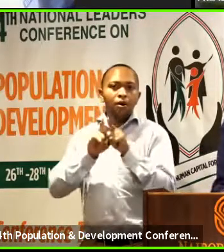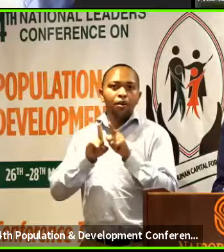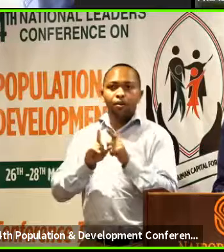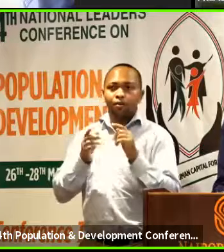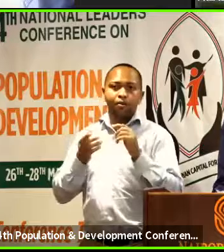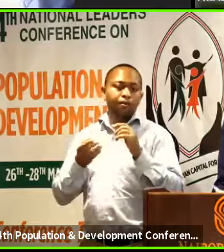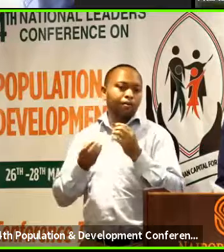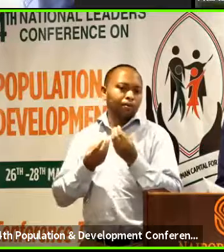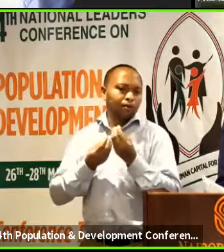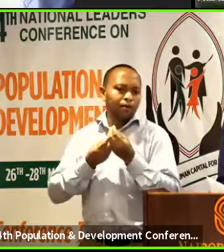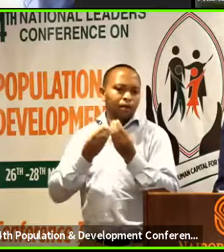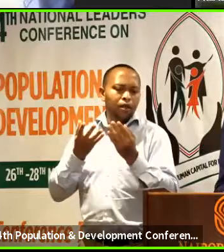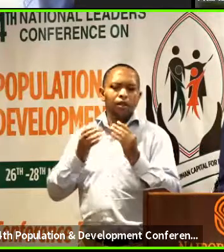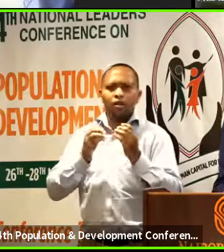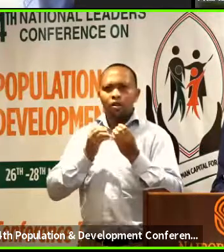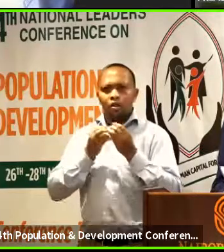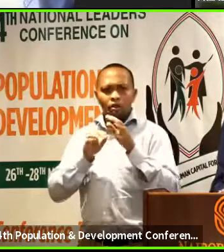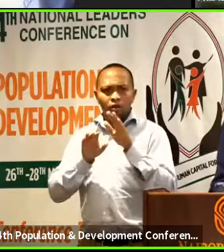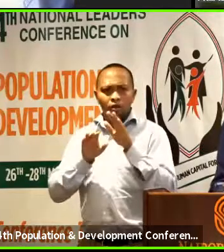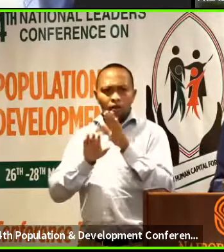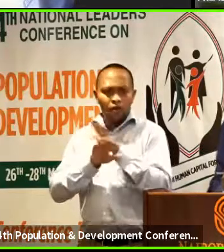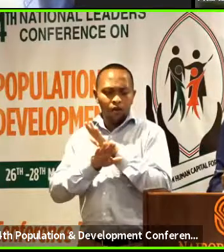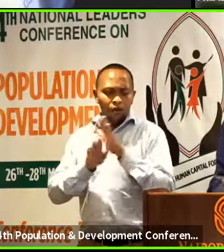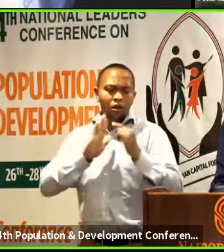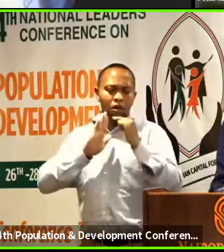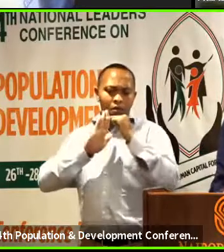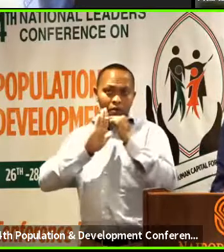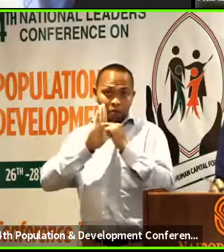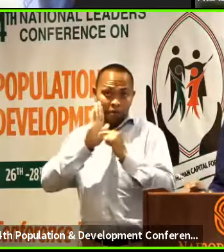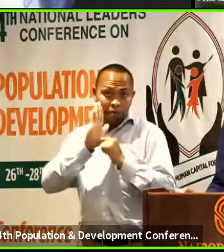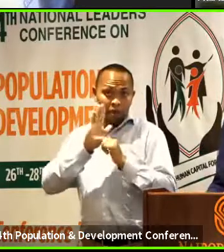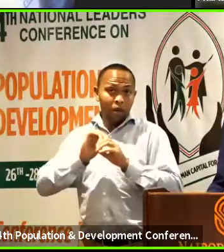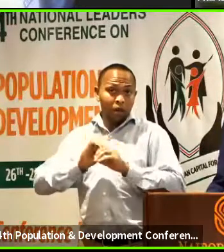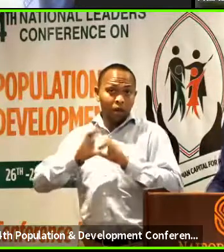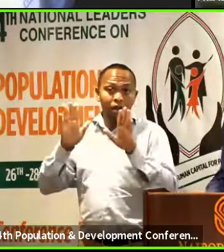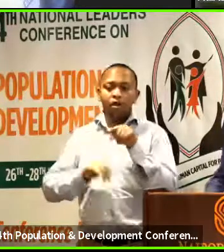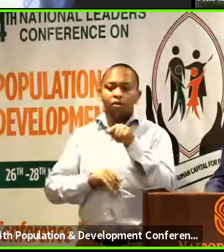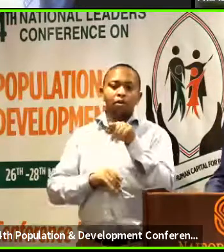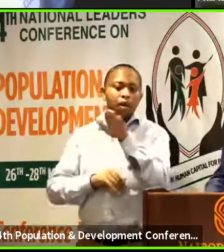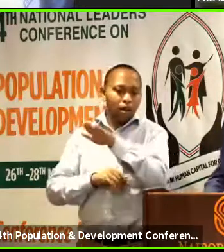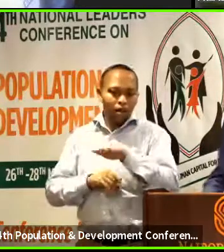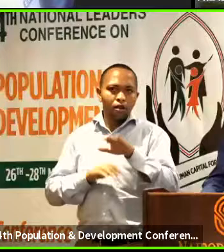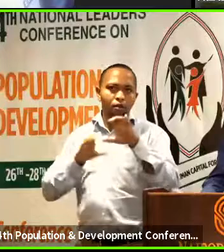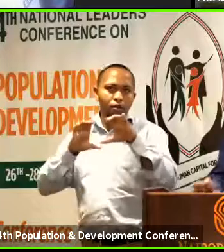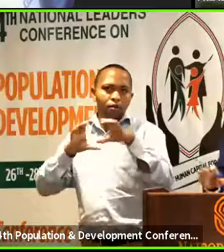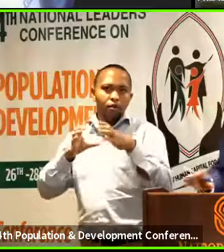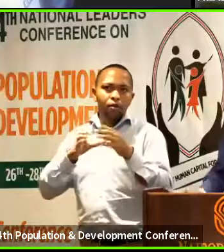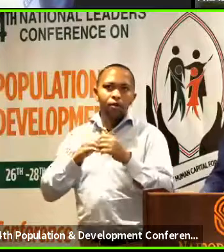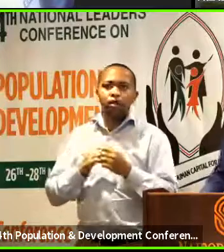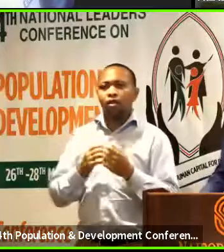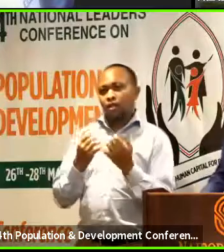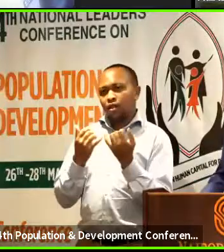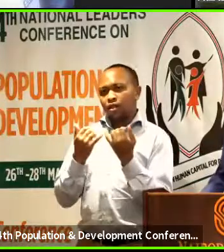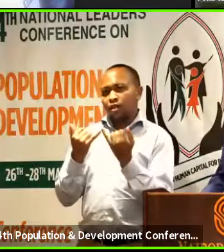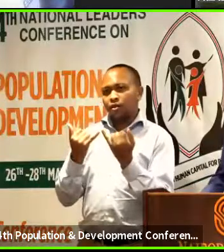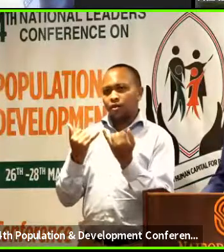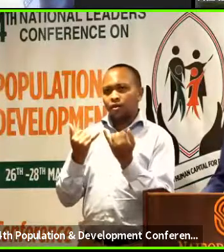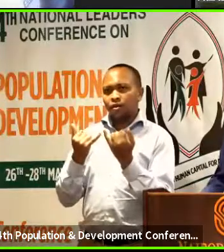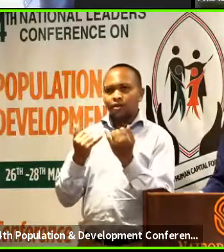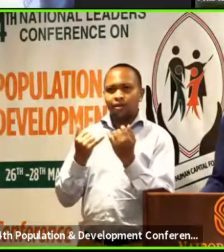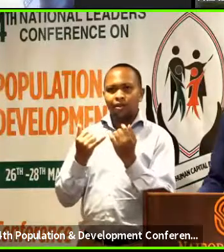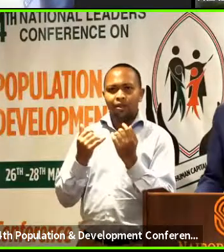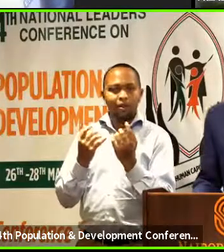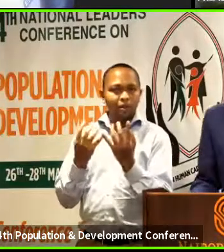his brief on the key critical issues that came out of their session. I think right now we are all of us we're